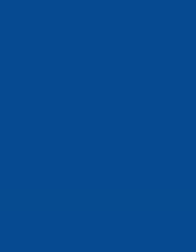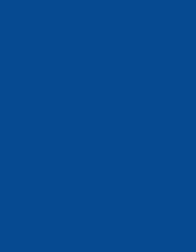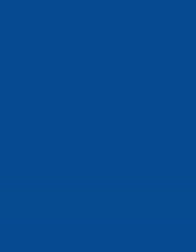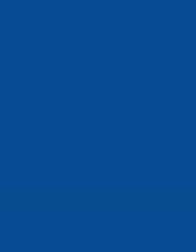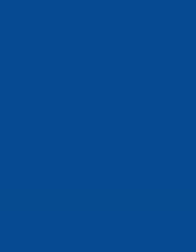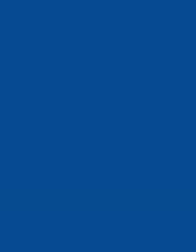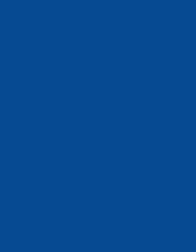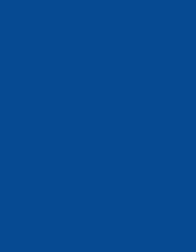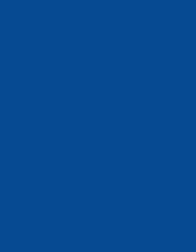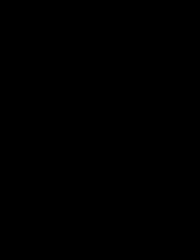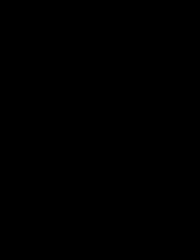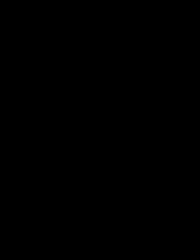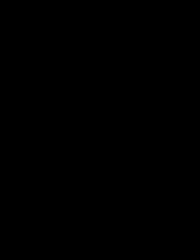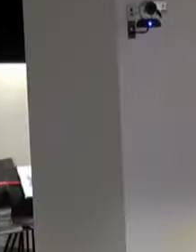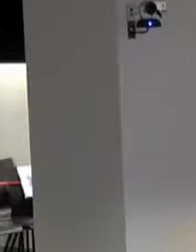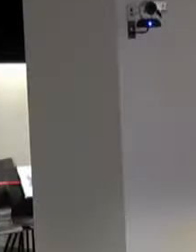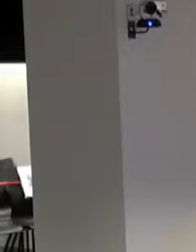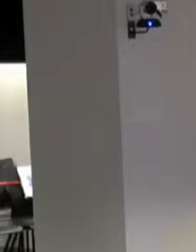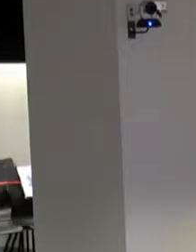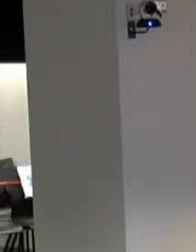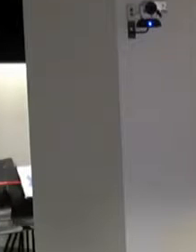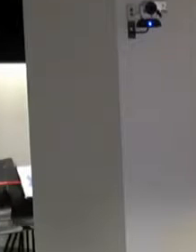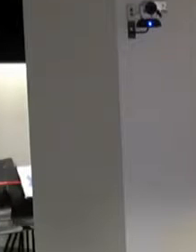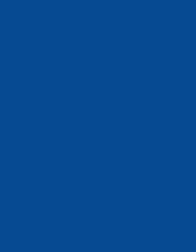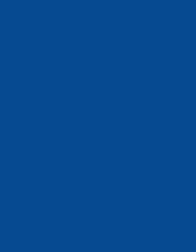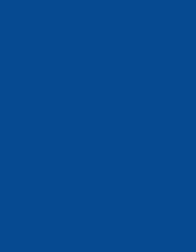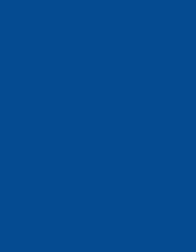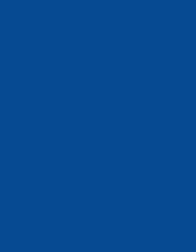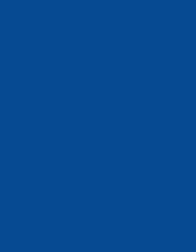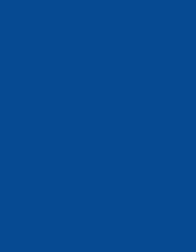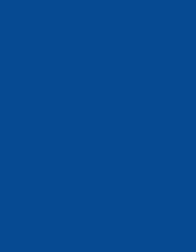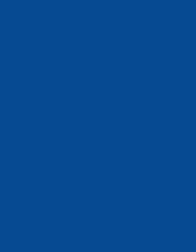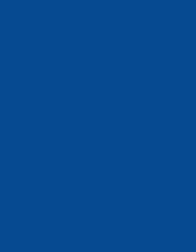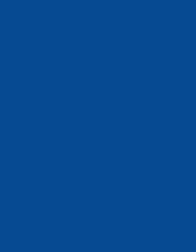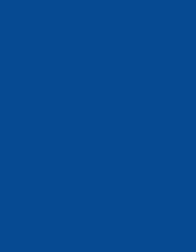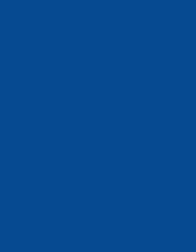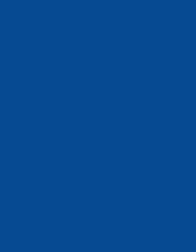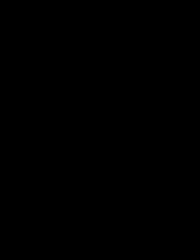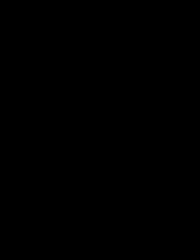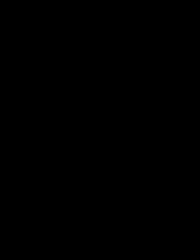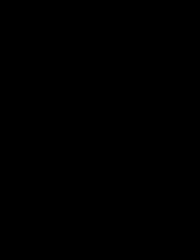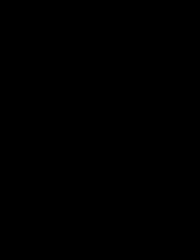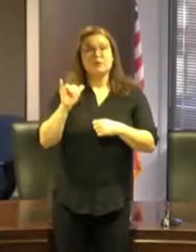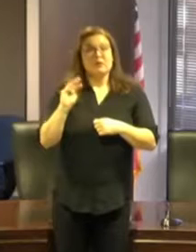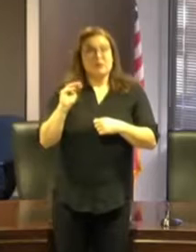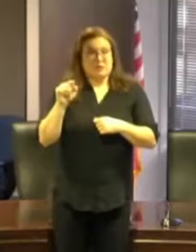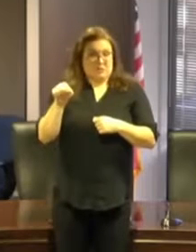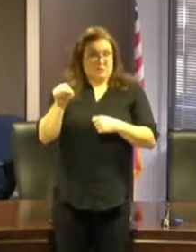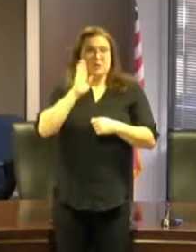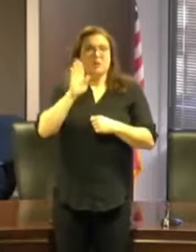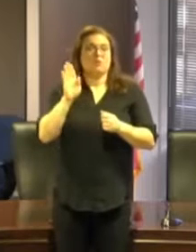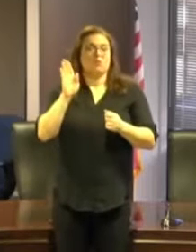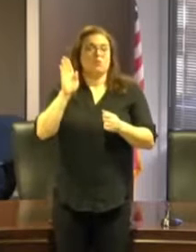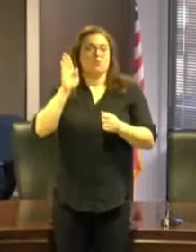our Director of Reimbursement Financial Management. And Kim will present